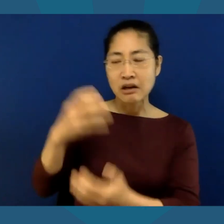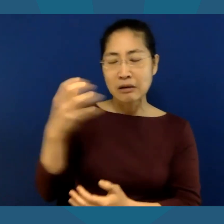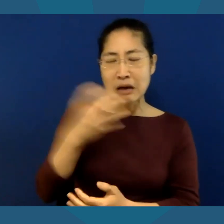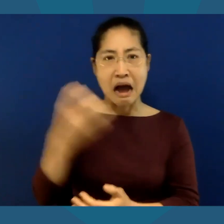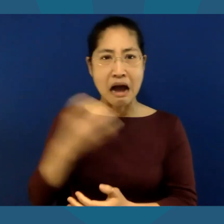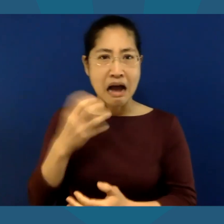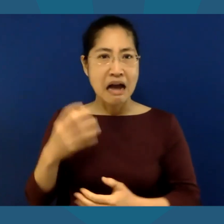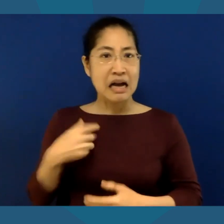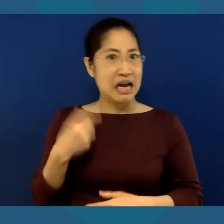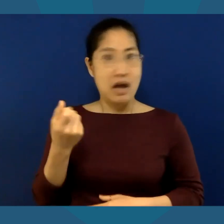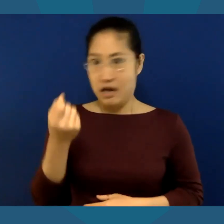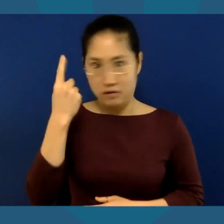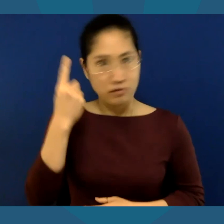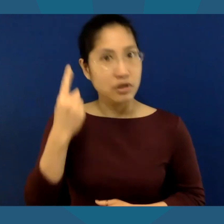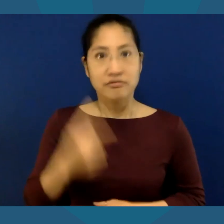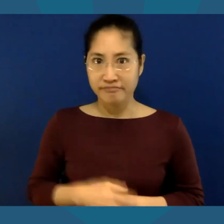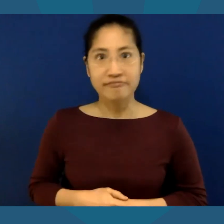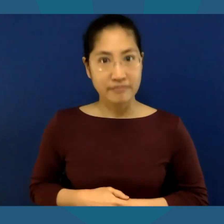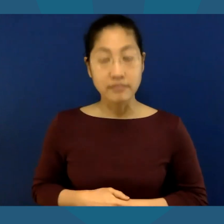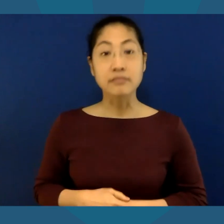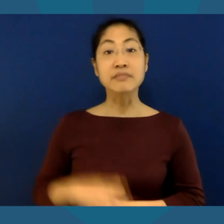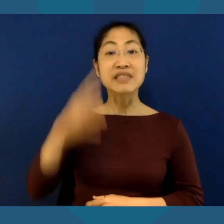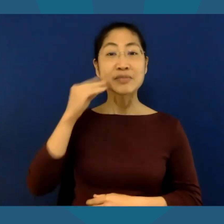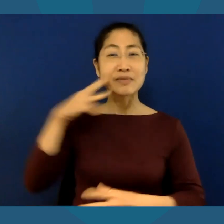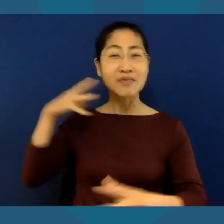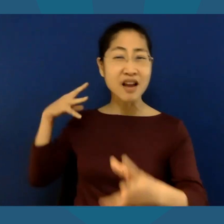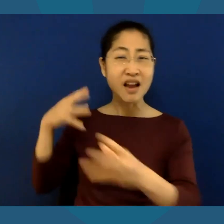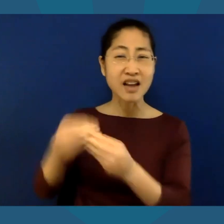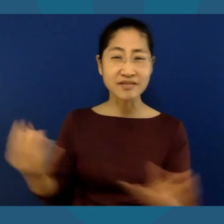$130,000 in student loans, I understand the feeling of